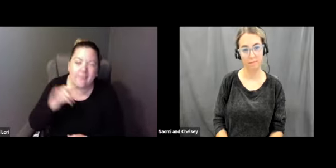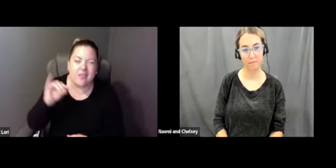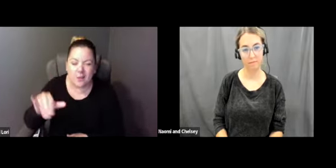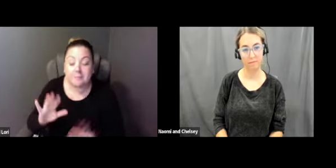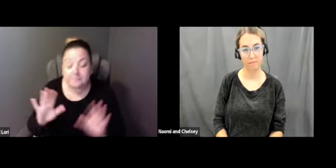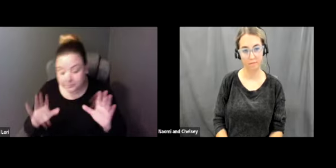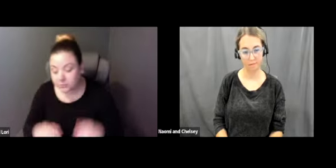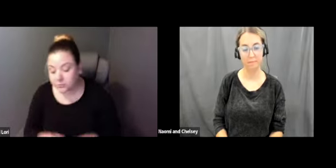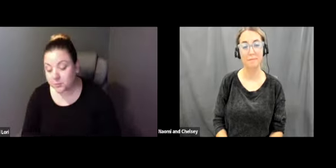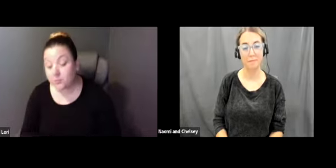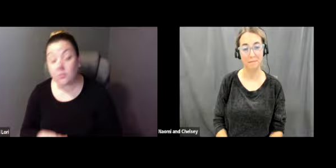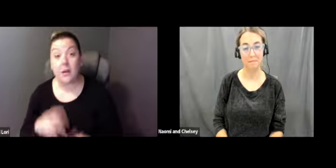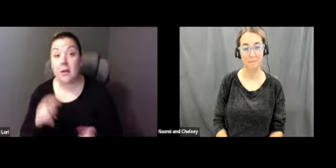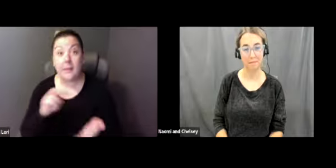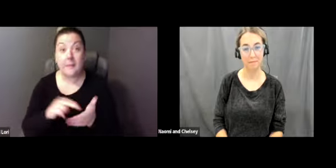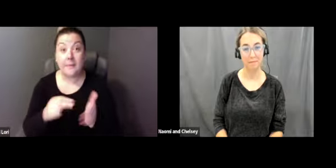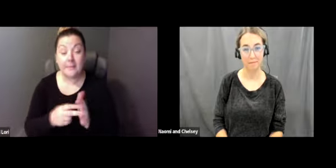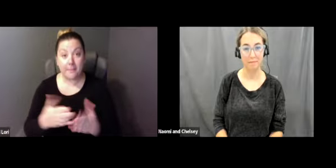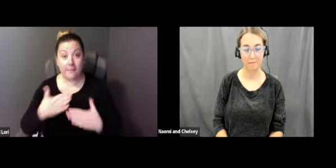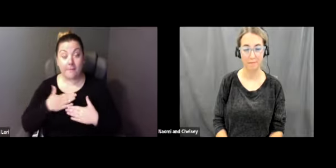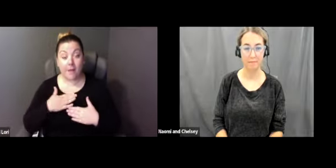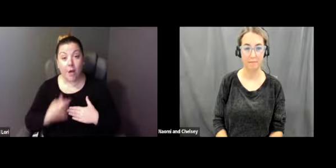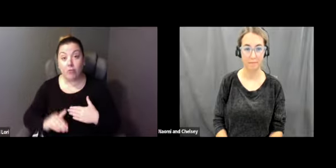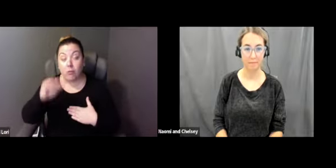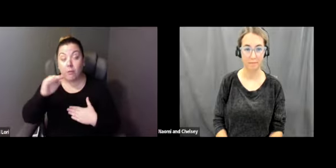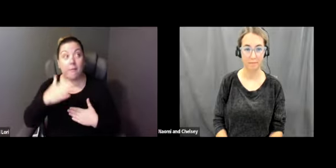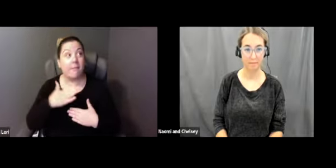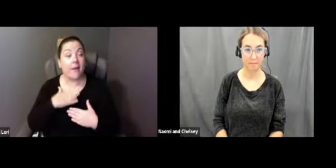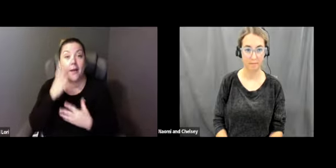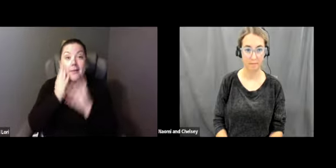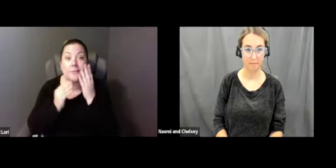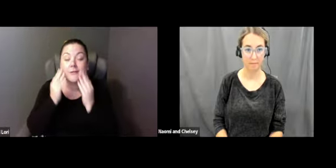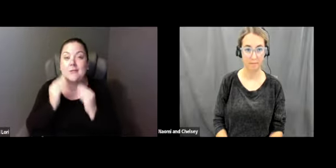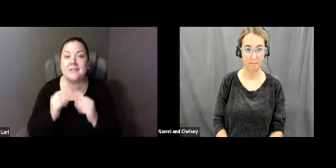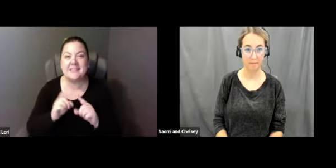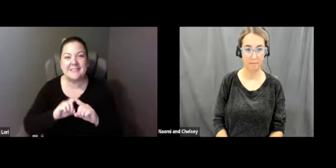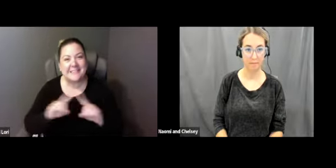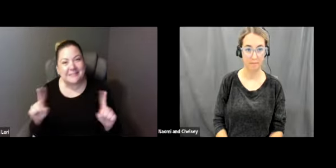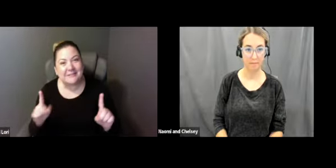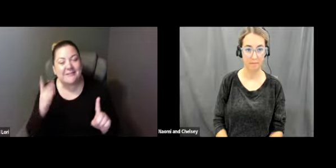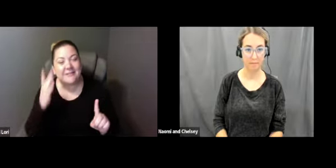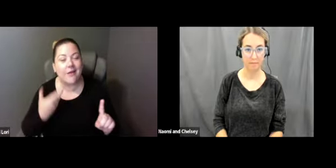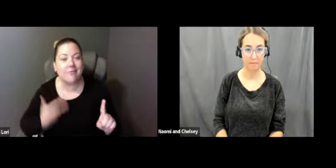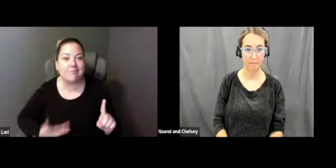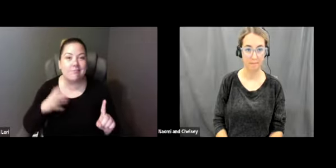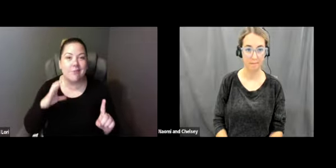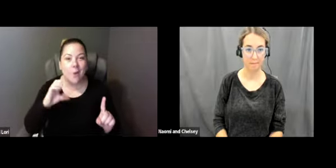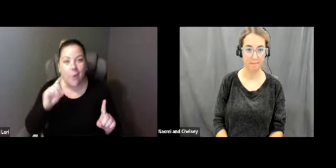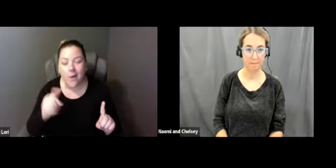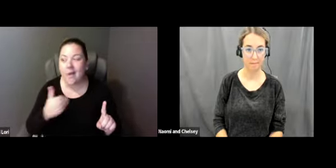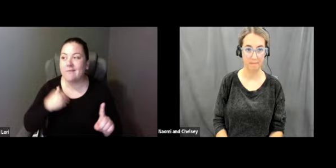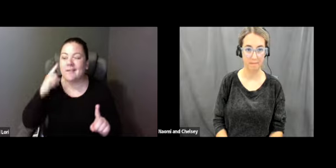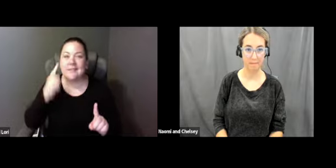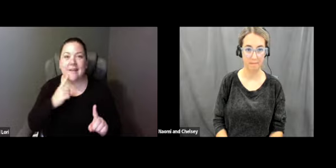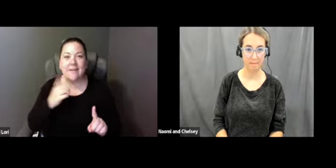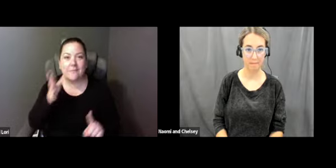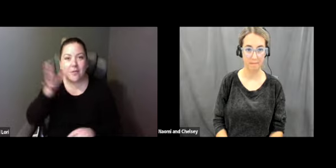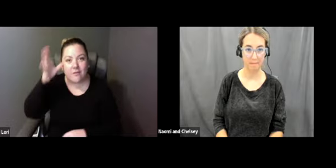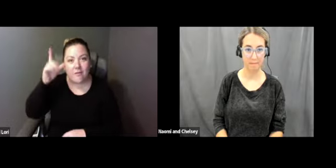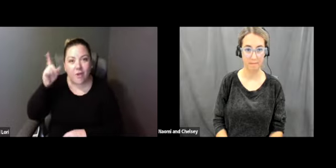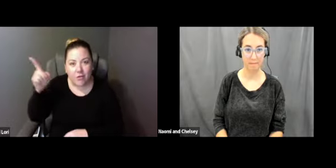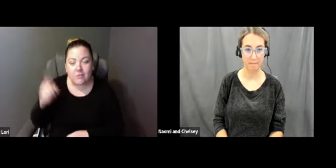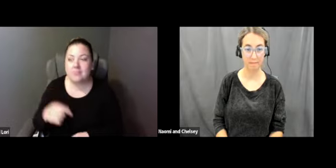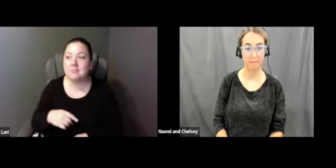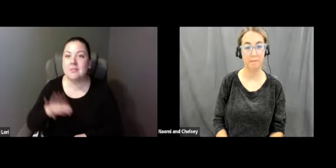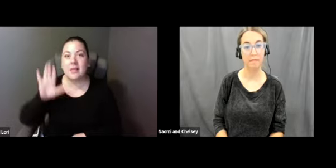have, I guess, a different perspective because I did grow up as a CODA. I did grow up with deaf parents. We had different beauty standards in